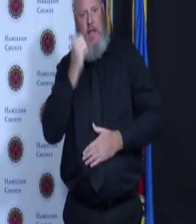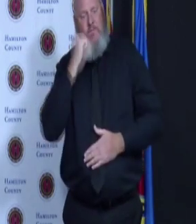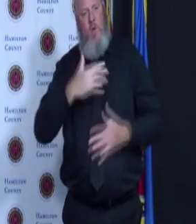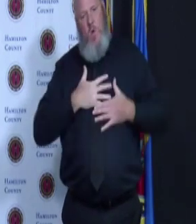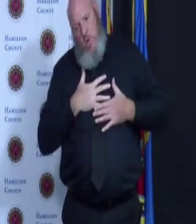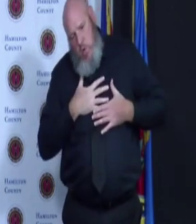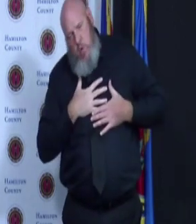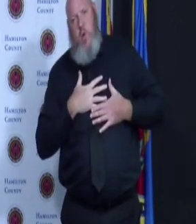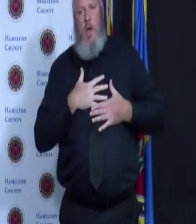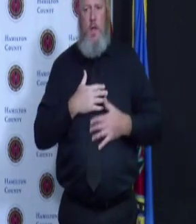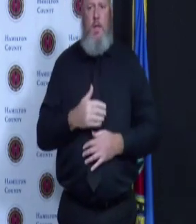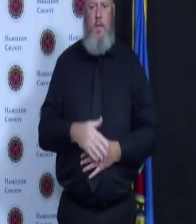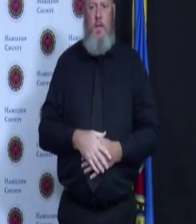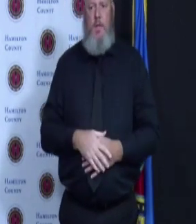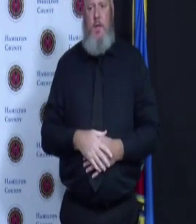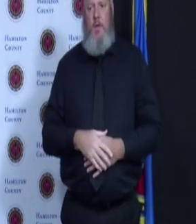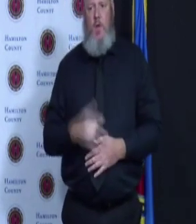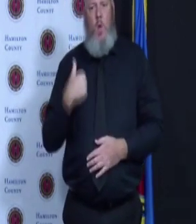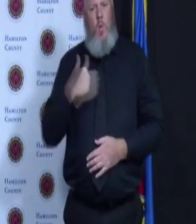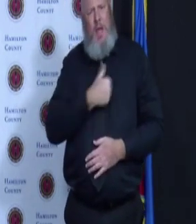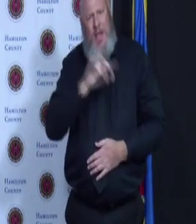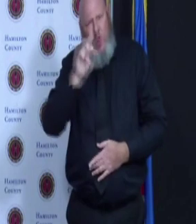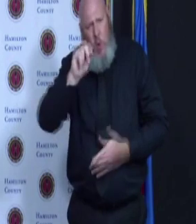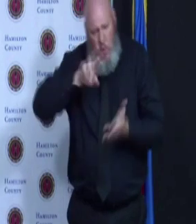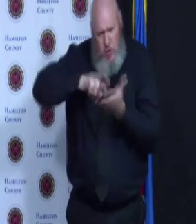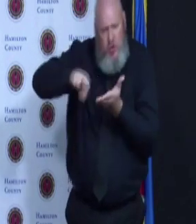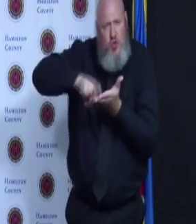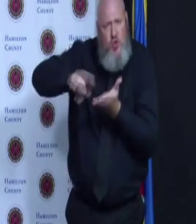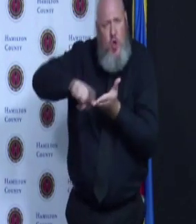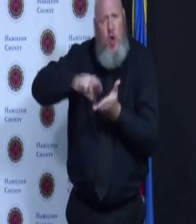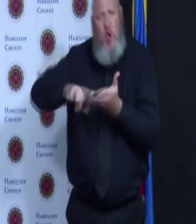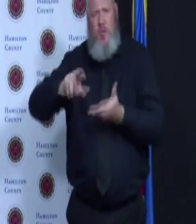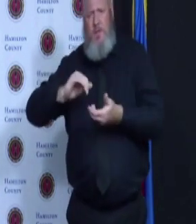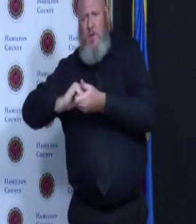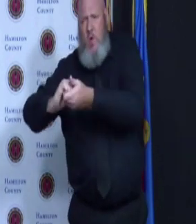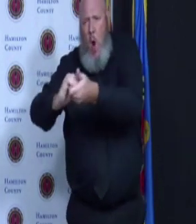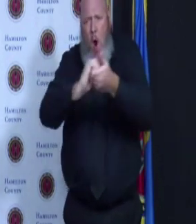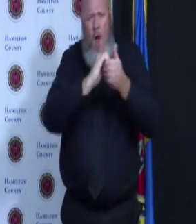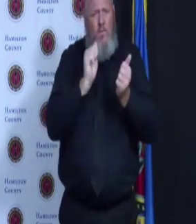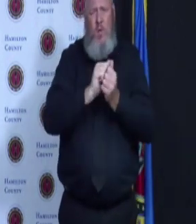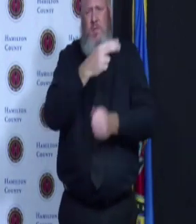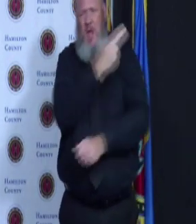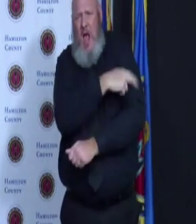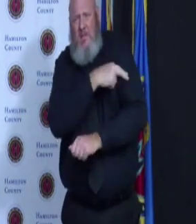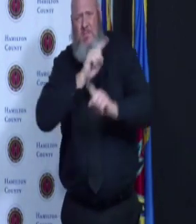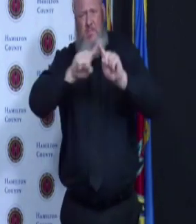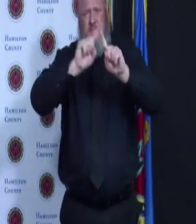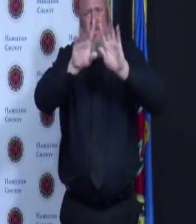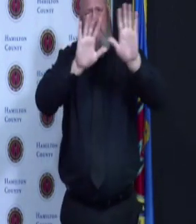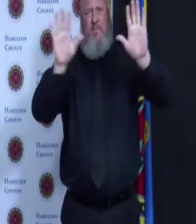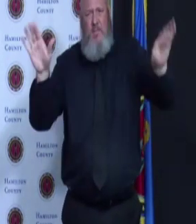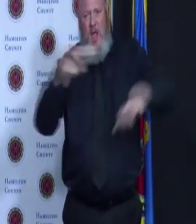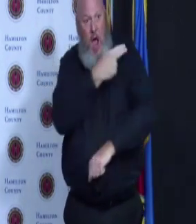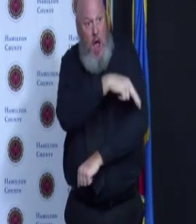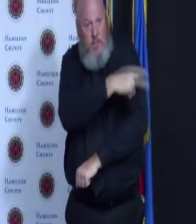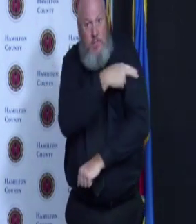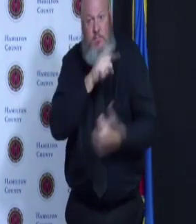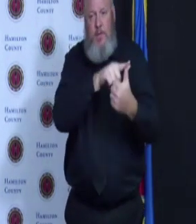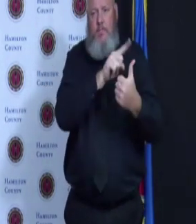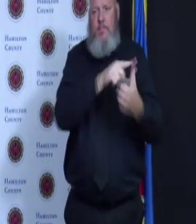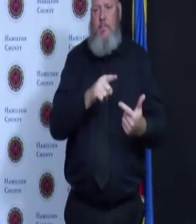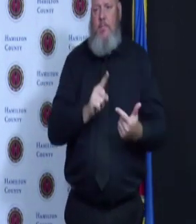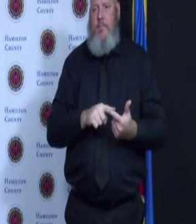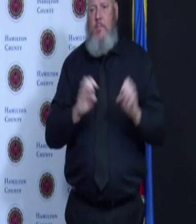resource allocation among all members in the response to COVID-19. Members include hospitals, emergency